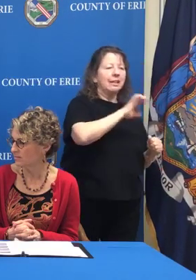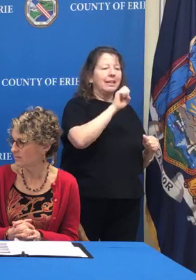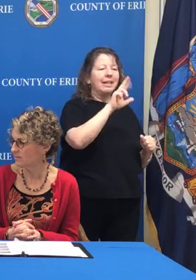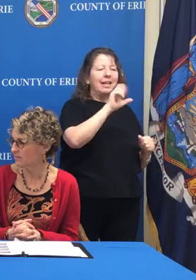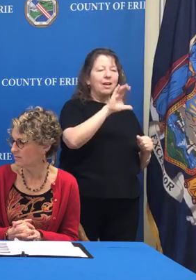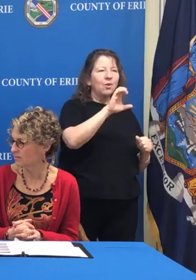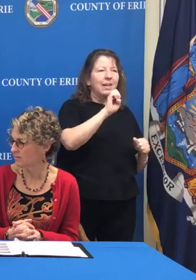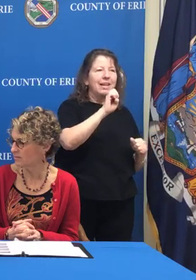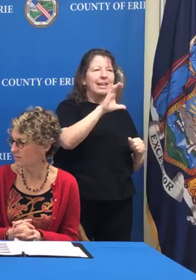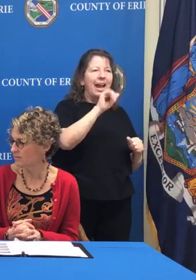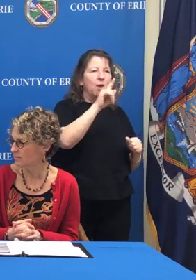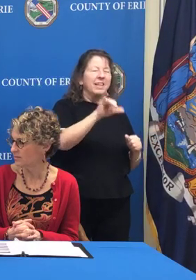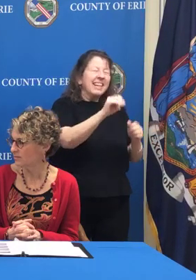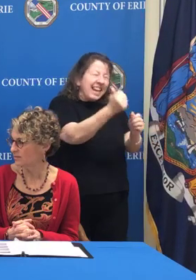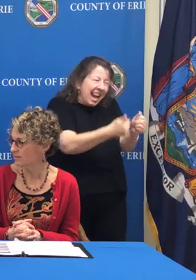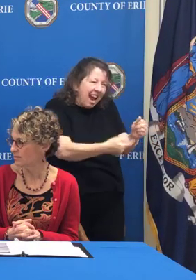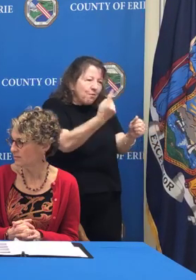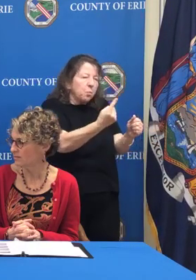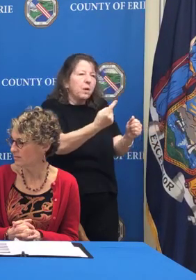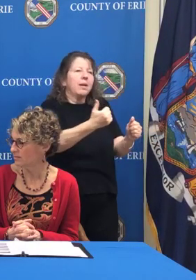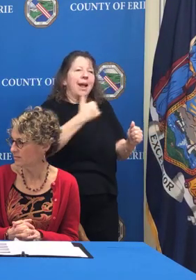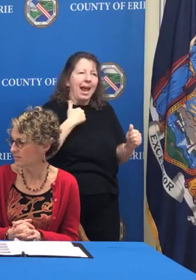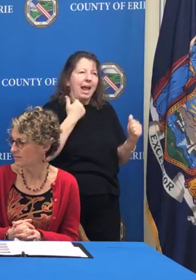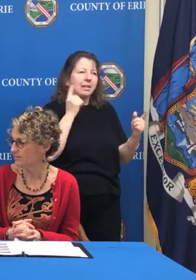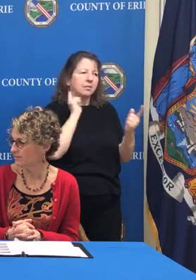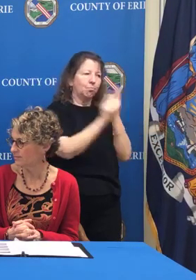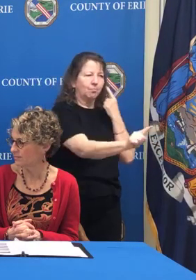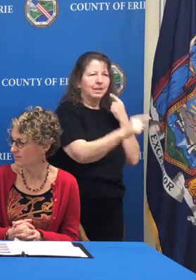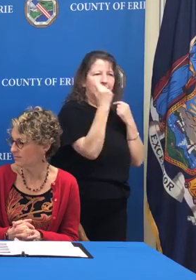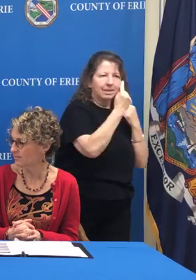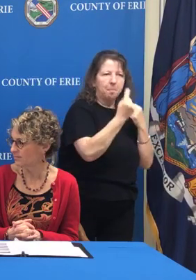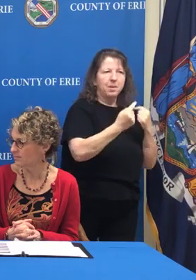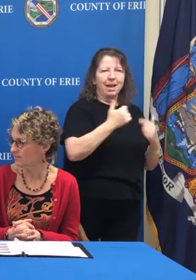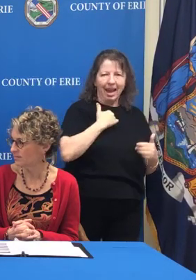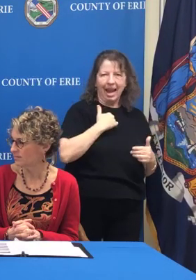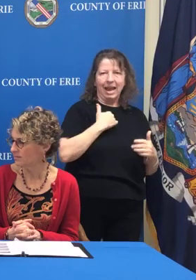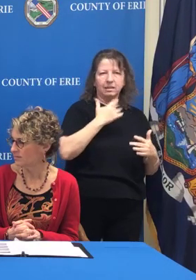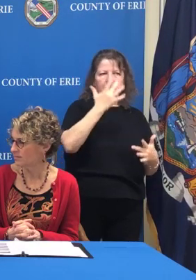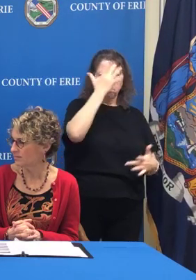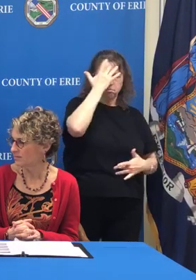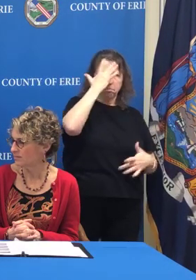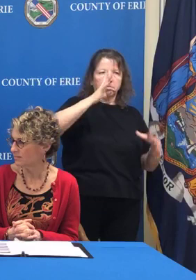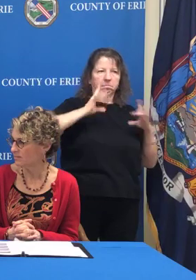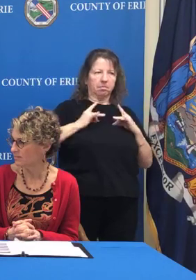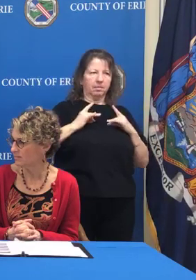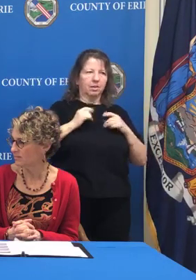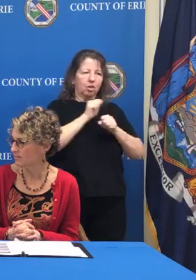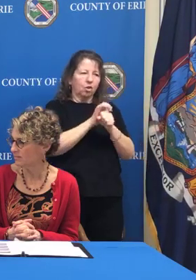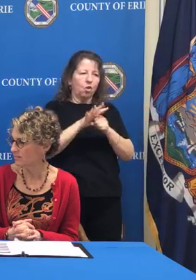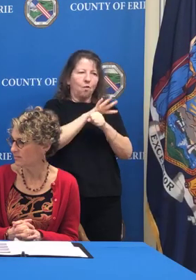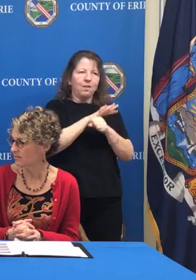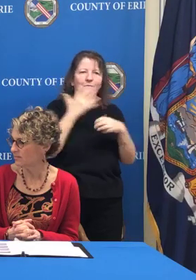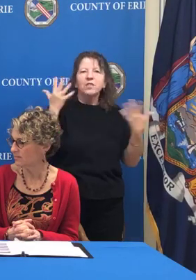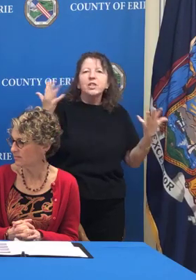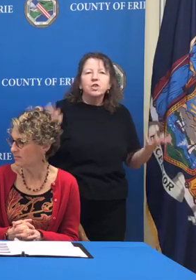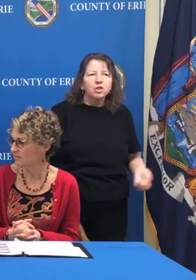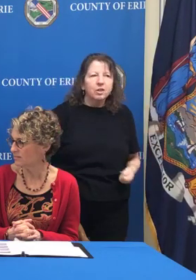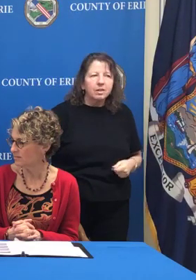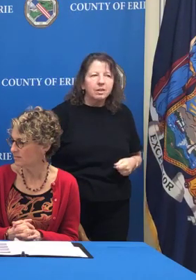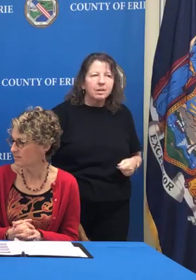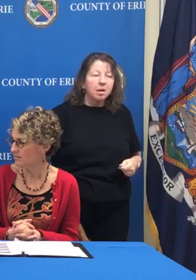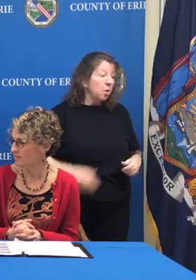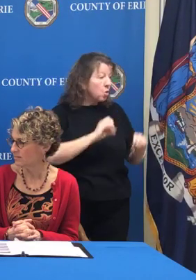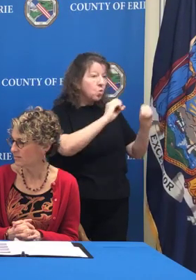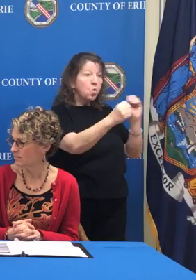have COVID-19. They may not even have a symptom. We've seen the cases from across the world where